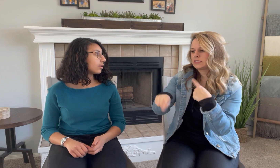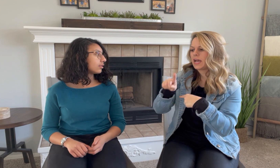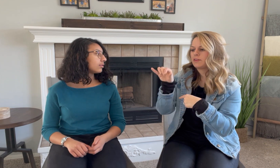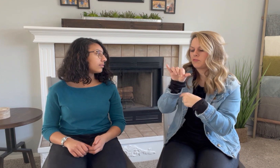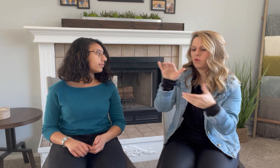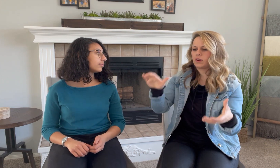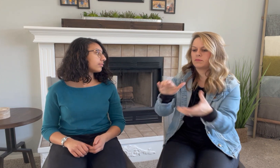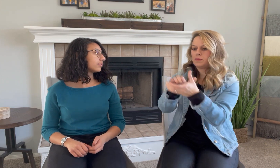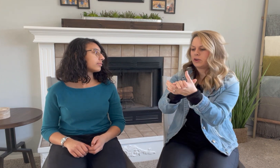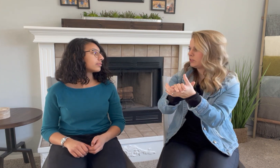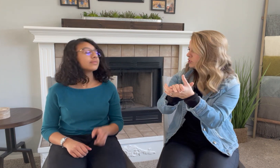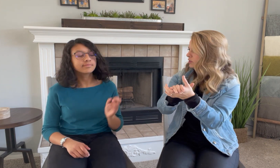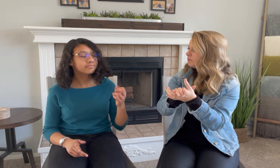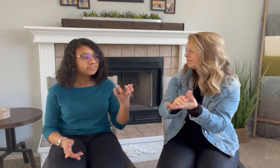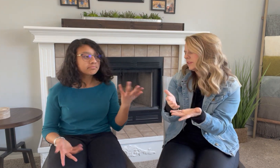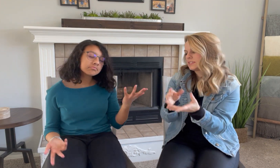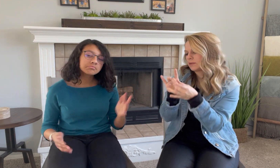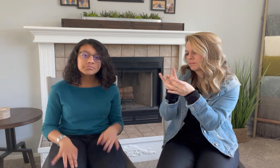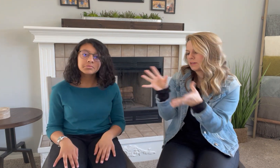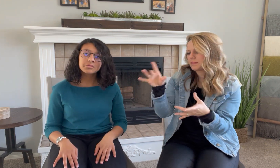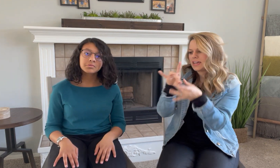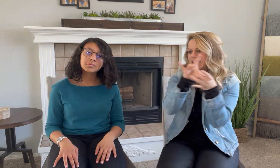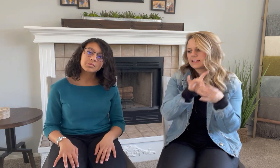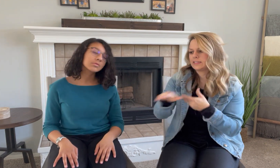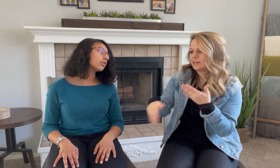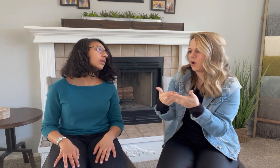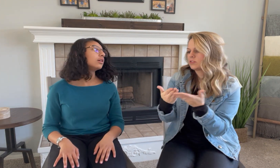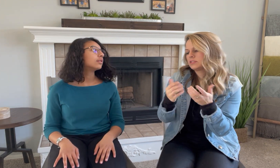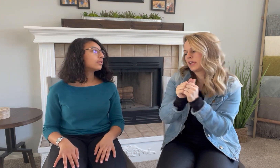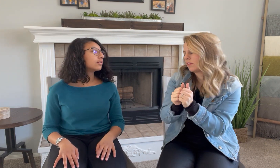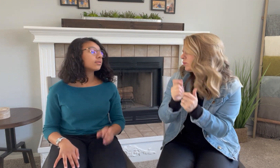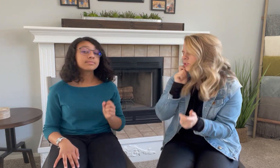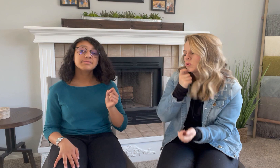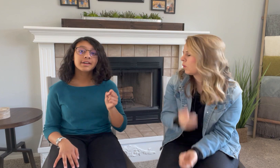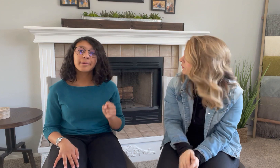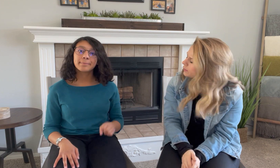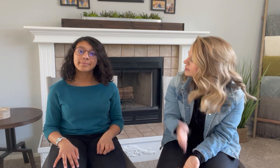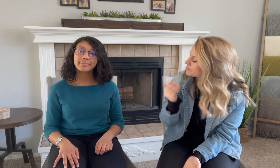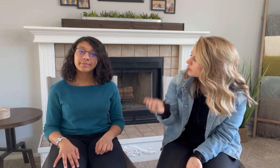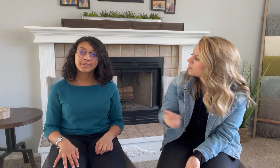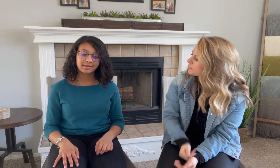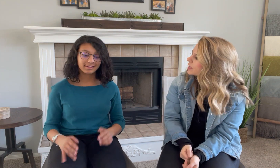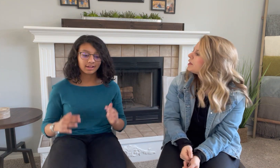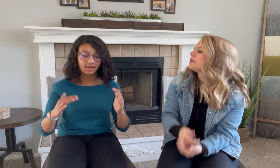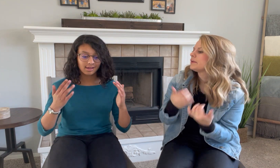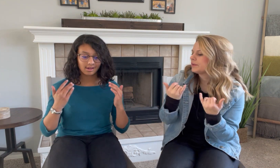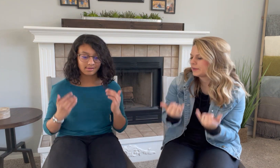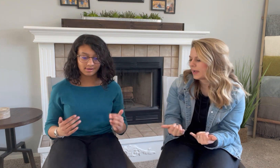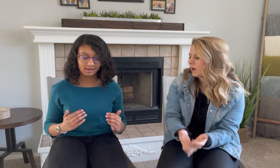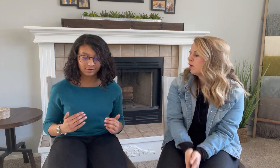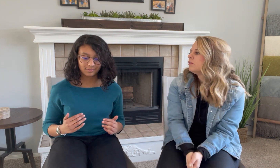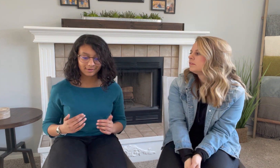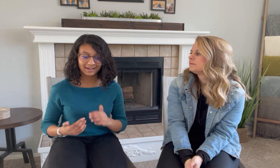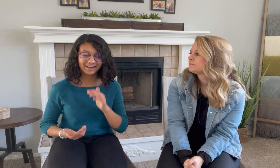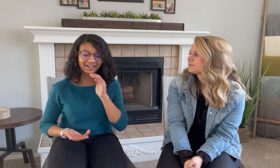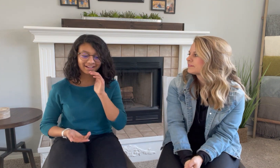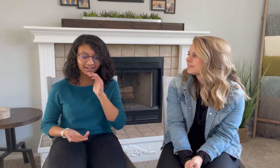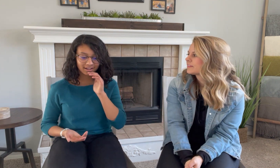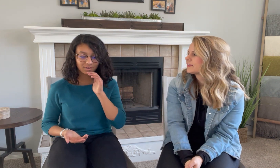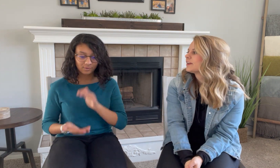sign for marriage. It's like connecting it all together, which is cool. Anyways, sorry. Now,